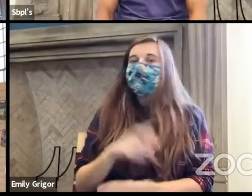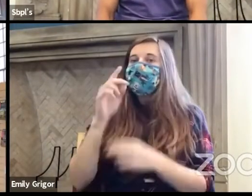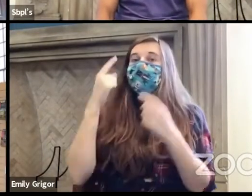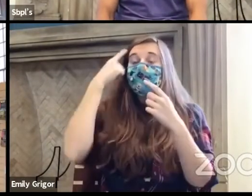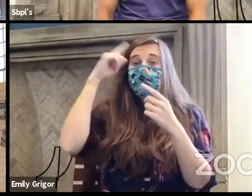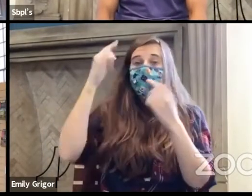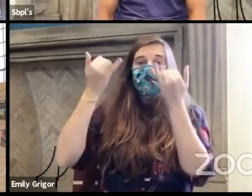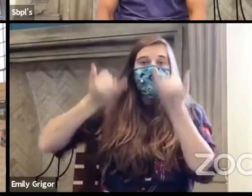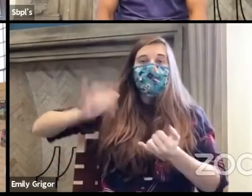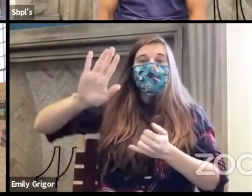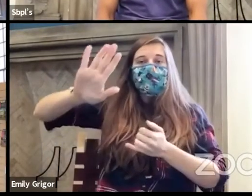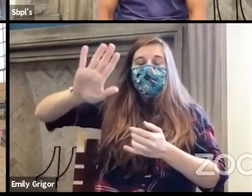Well, right now,